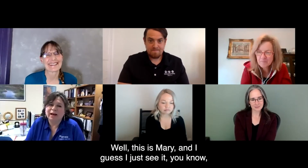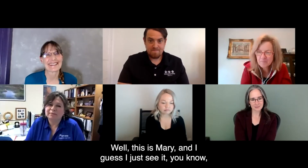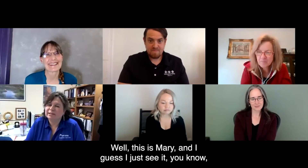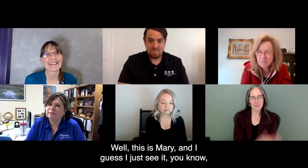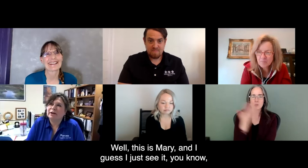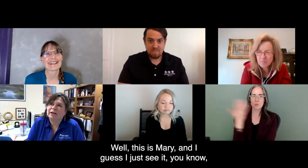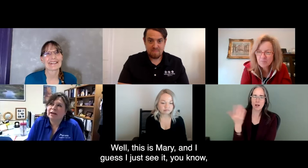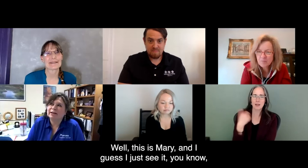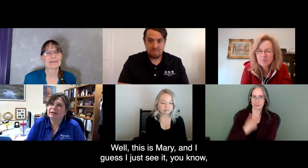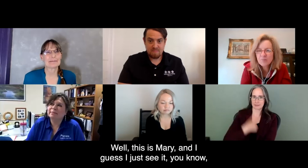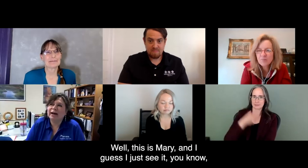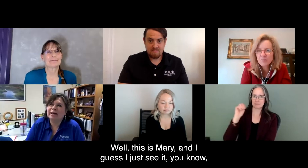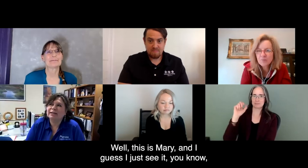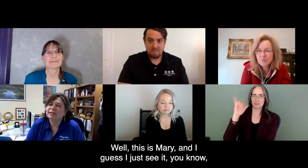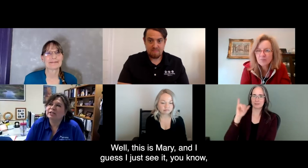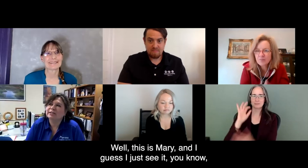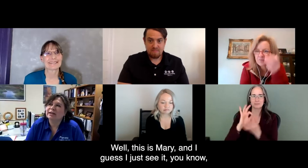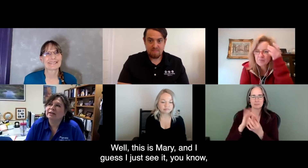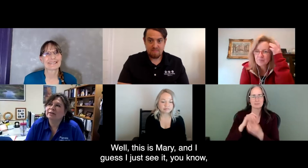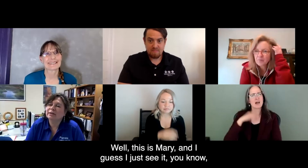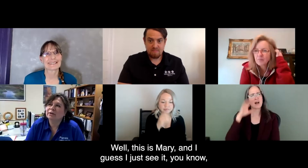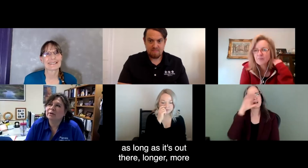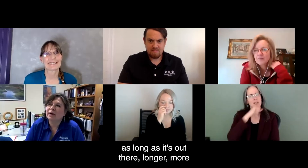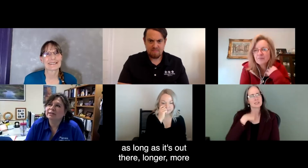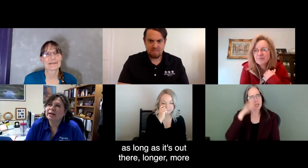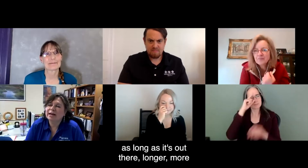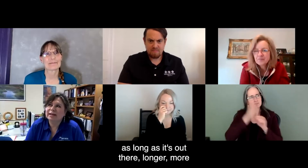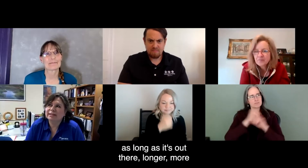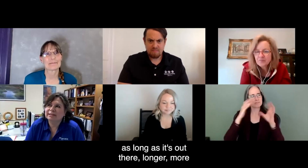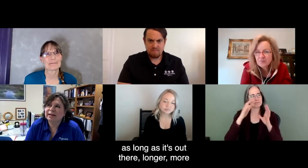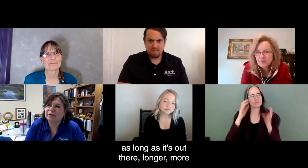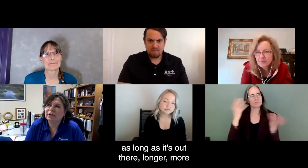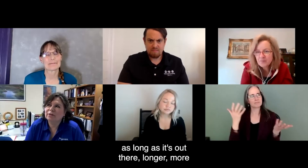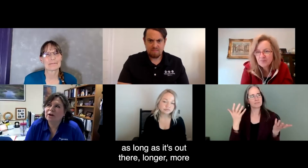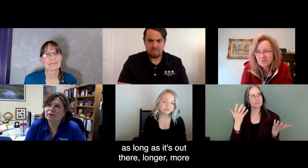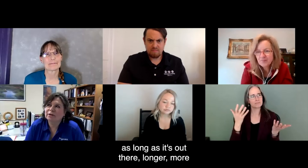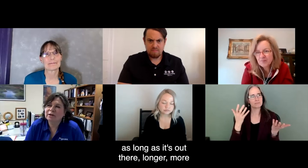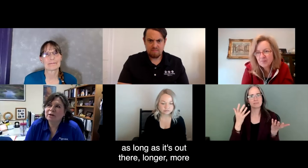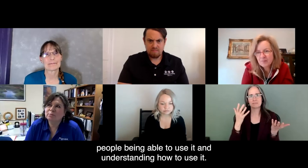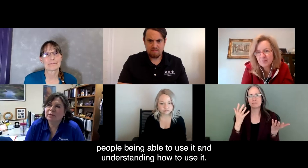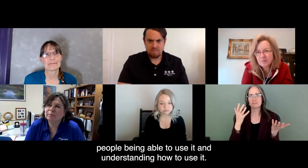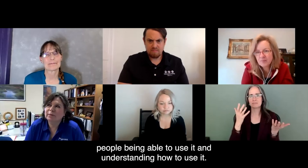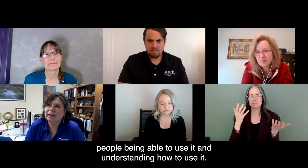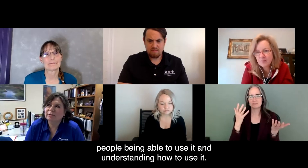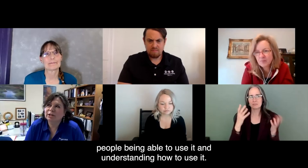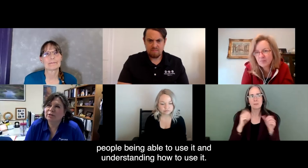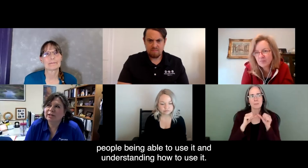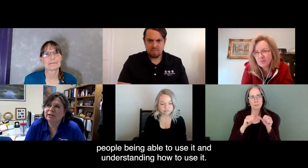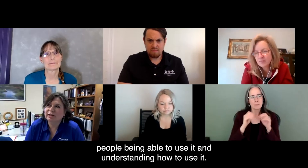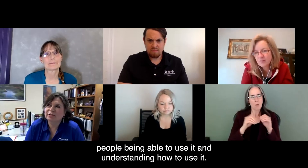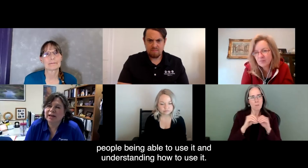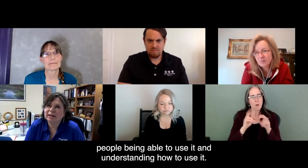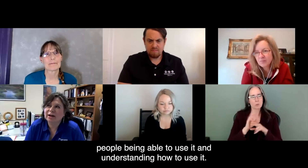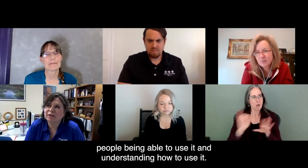Well, this is Mary, and I guess I just see it, as it's out there longer, more people being able to use